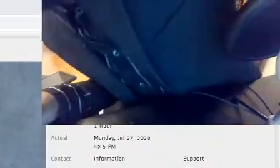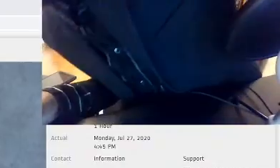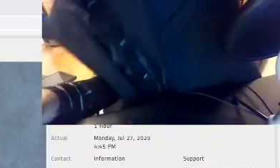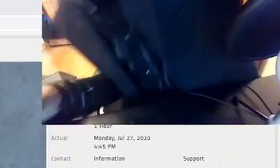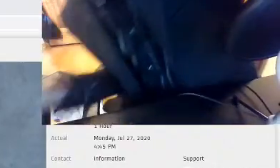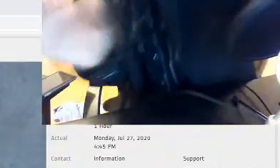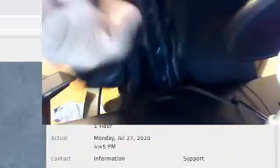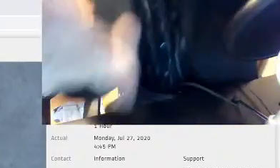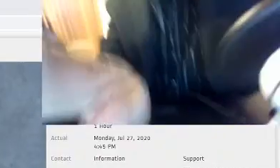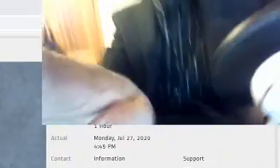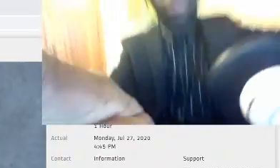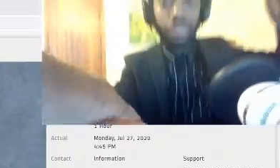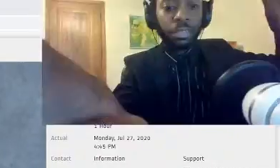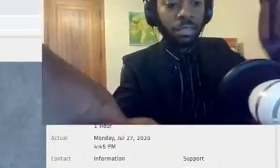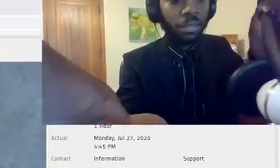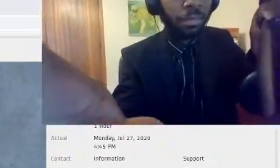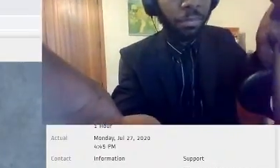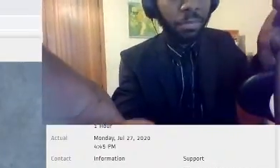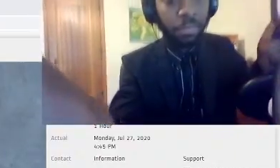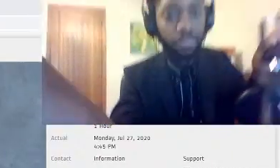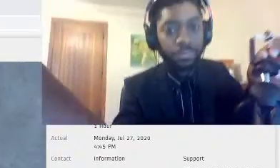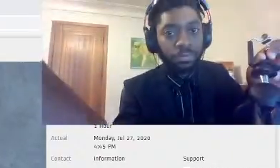up.